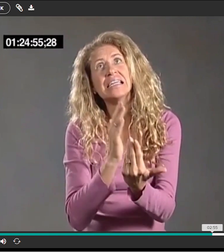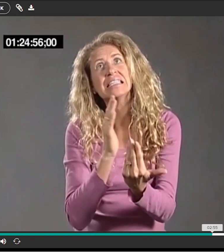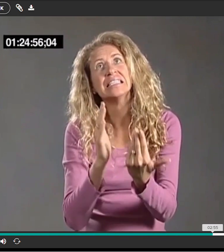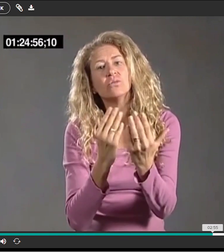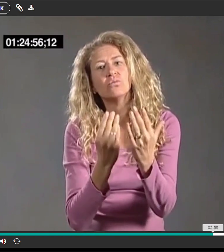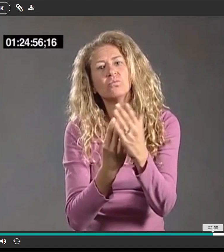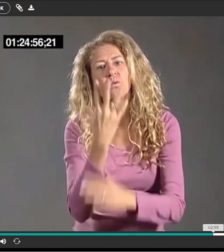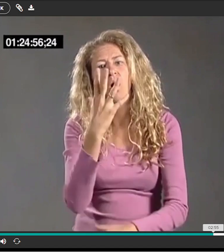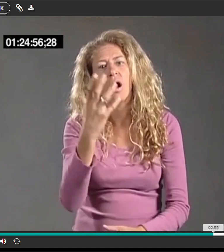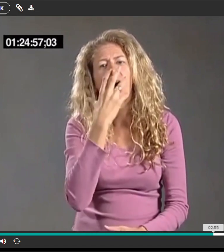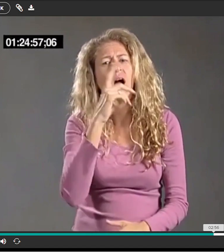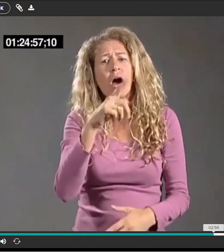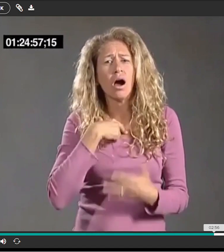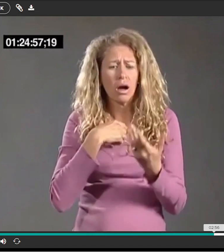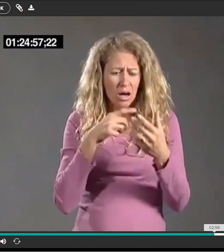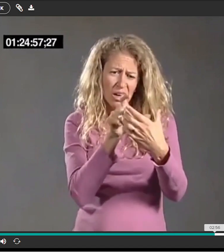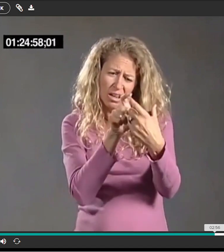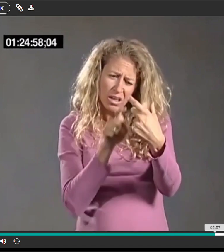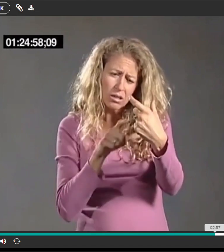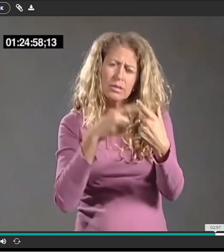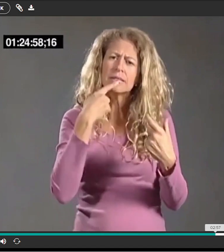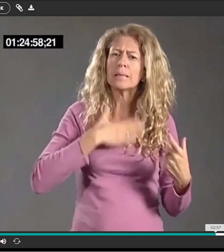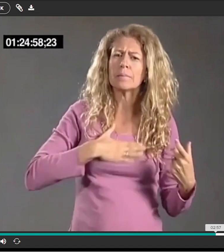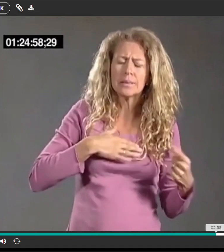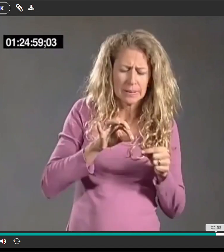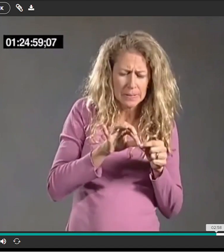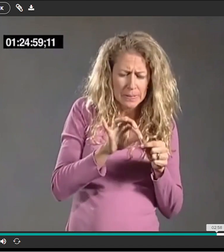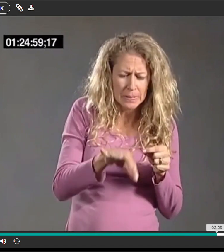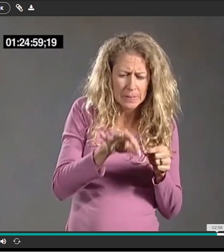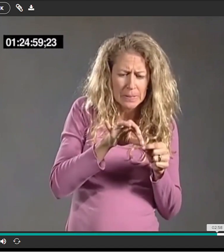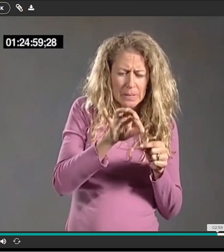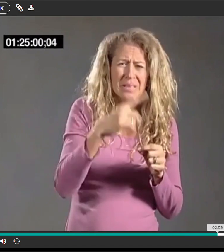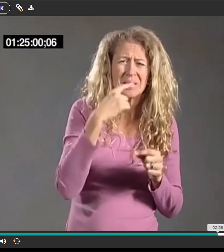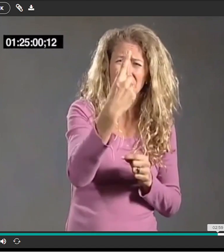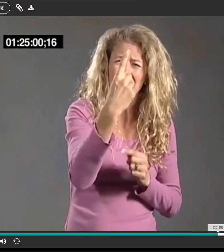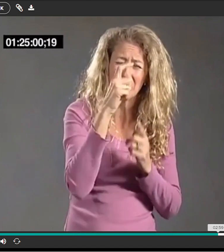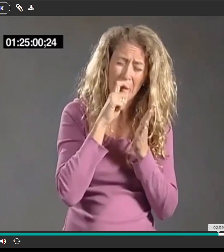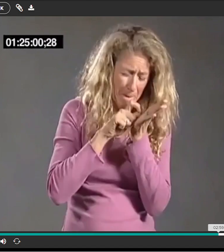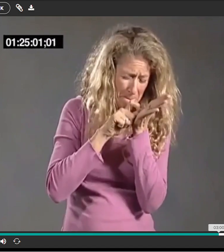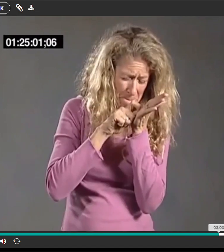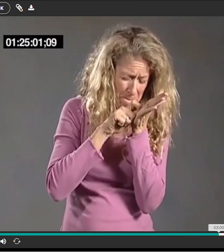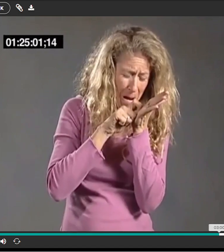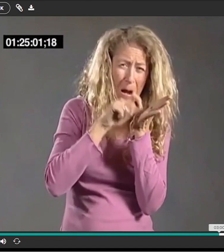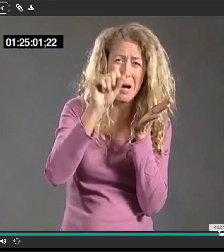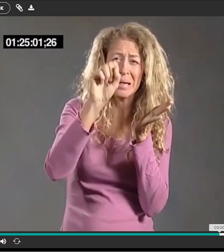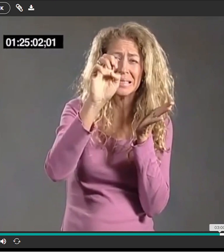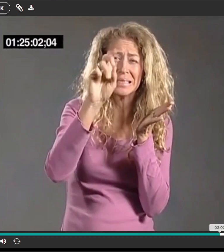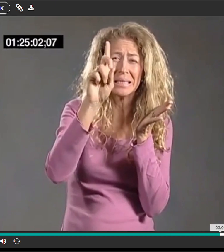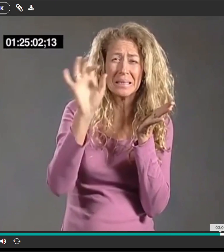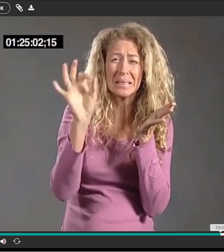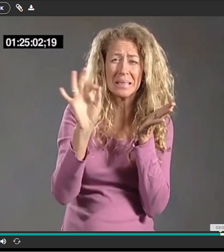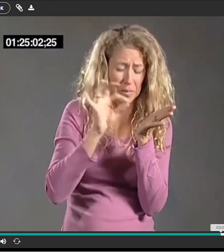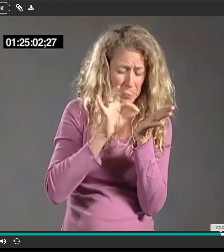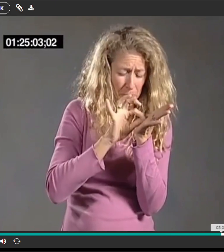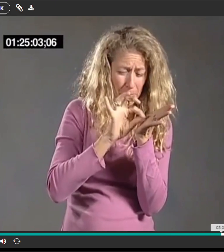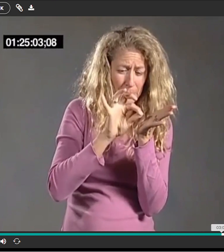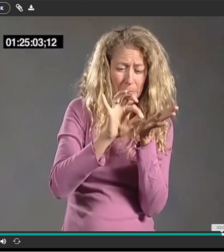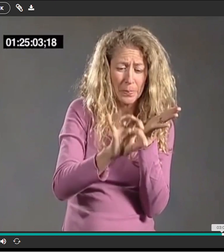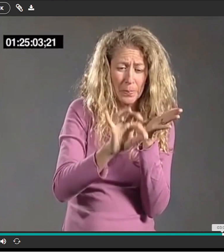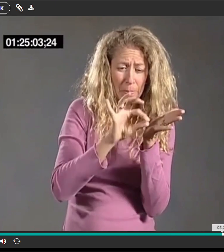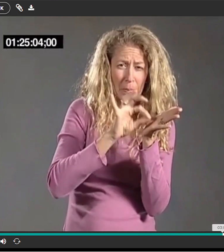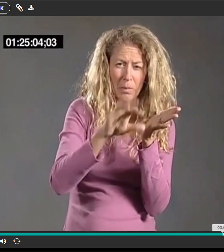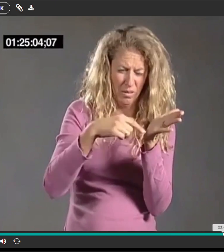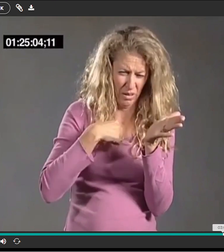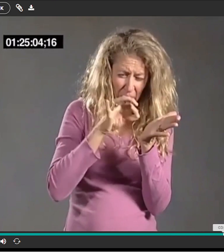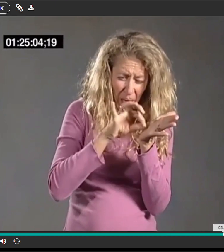had no idea that lettuce is literally the easiest thing to grow on planet Earth. You can take just one little